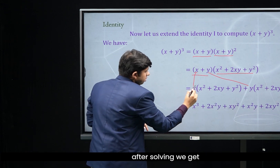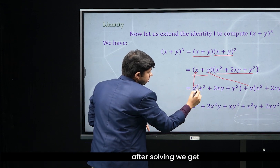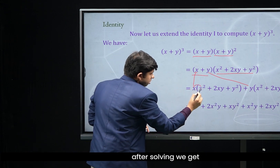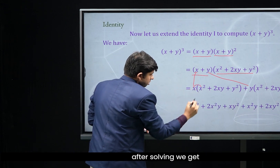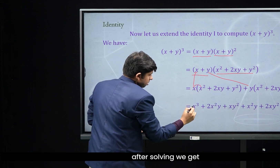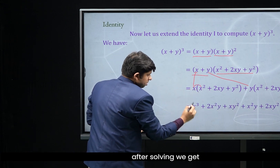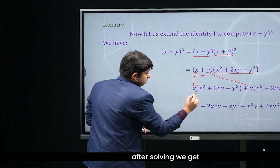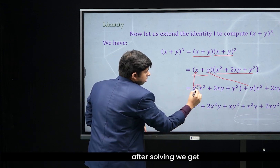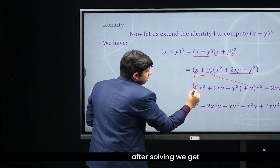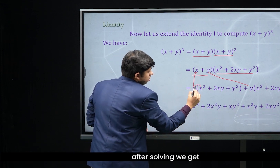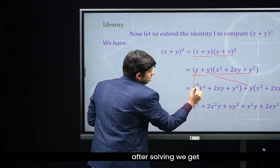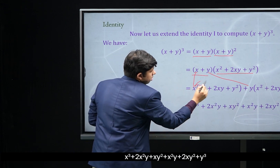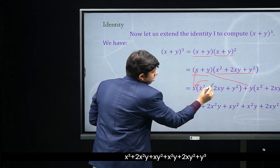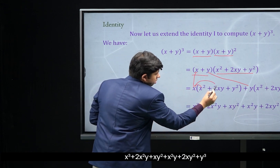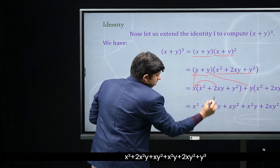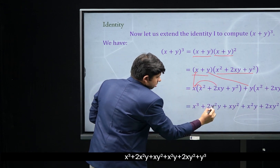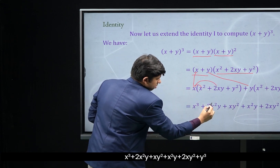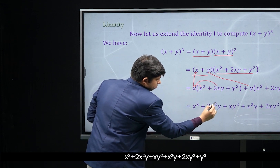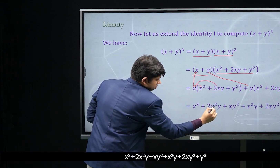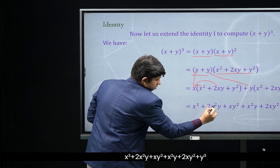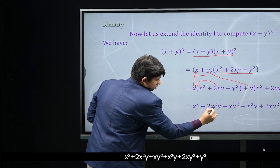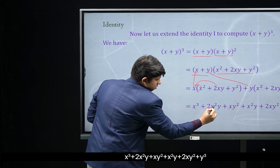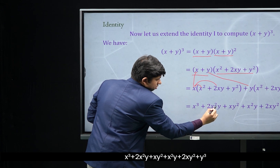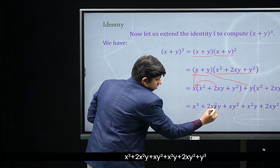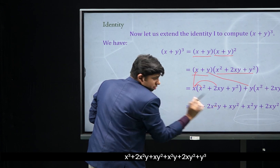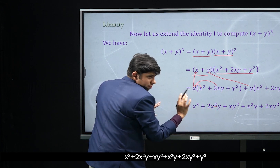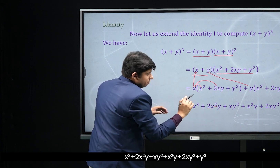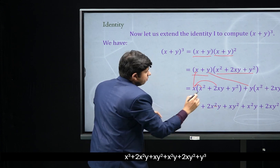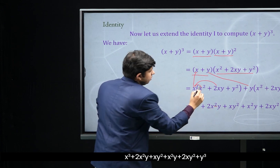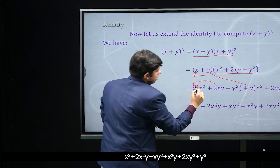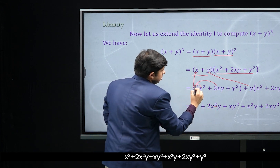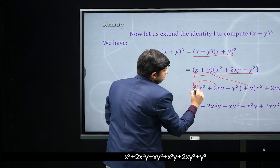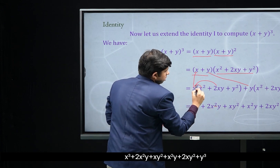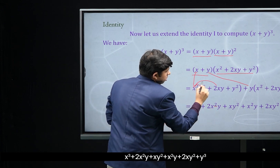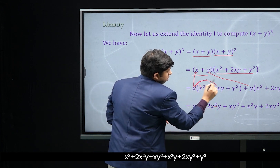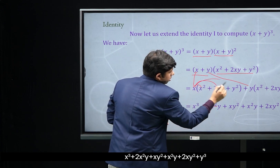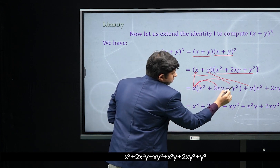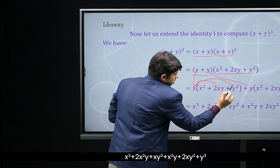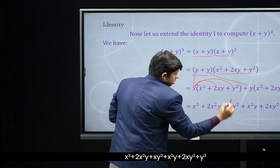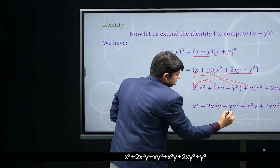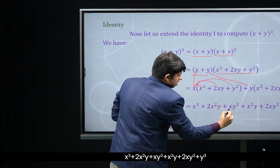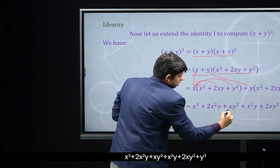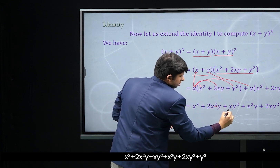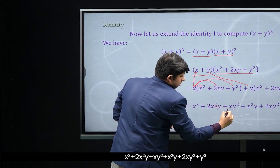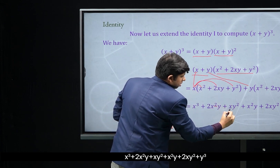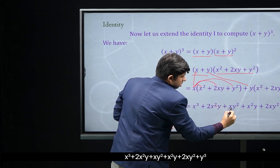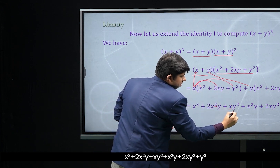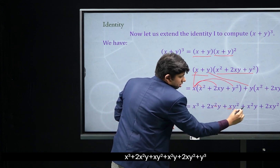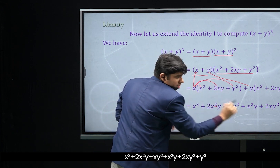After solving, we get x cube plus 2x square y plus xy square plus x square y plus 2xy